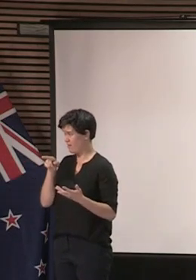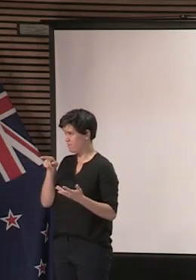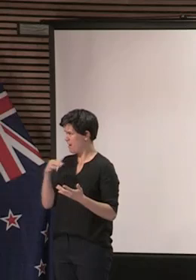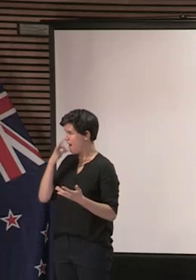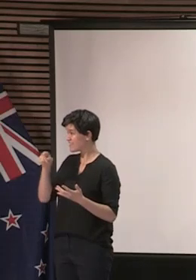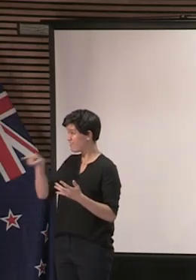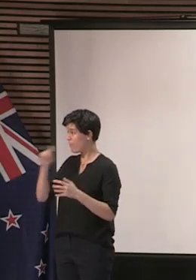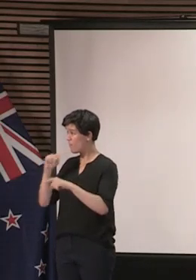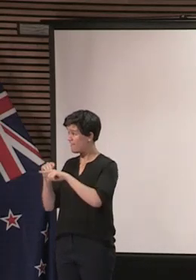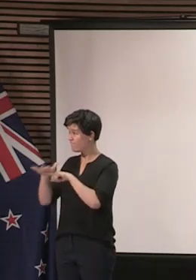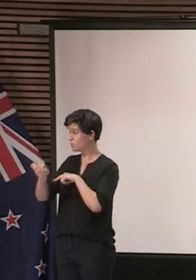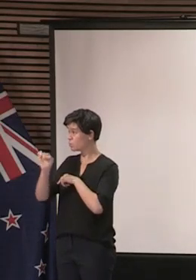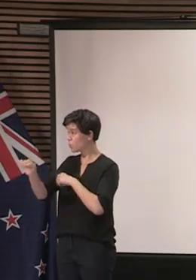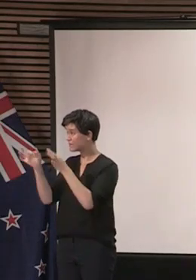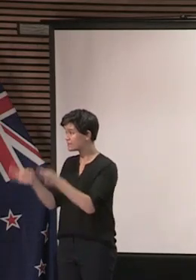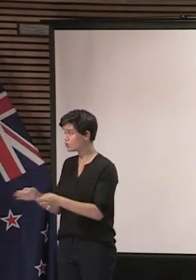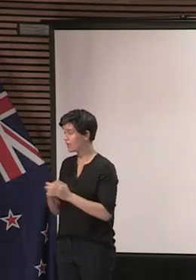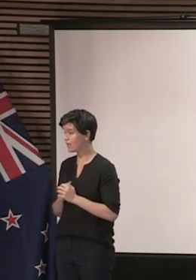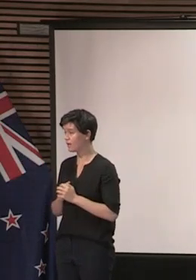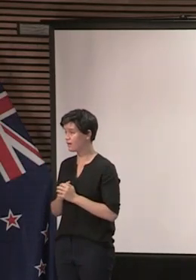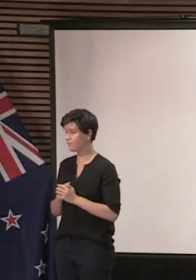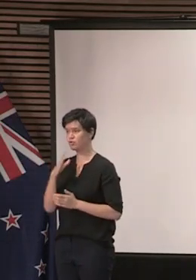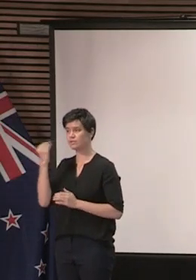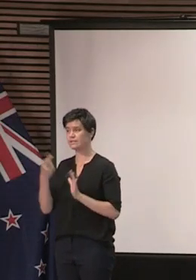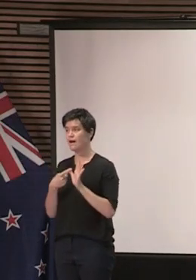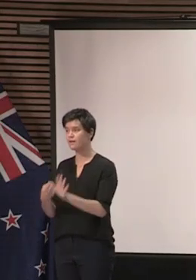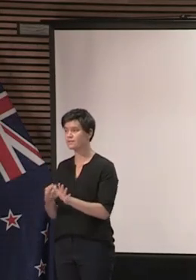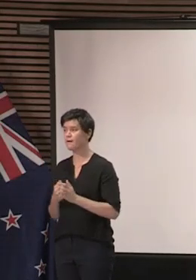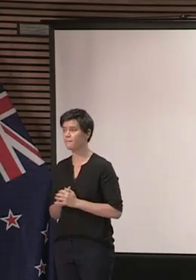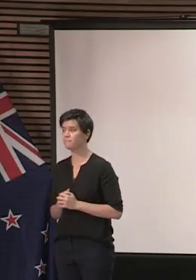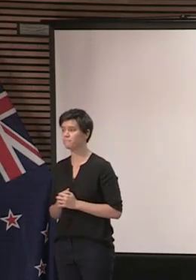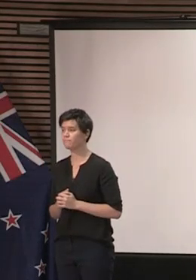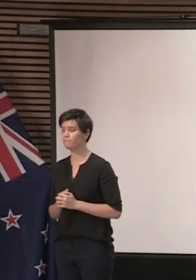on alert levels? As we've talked about in these last 2 weeks, we have been getting down to